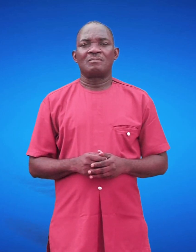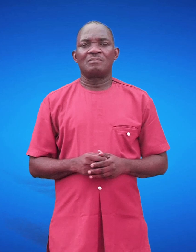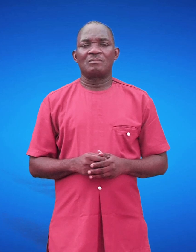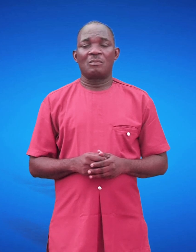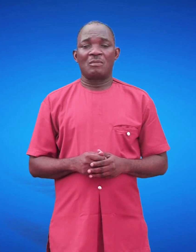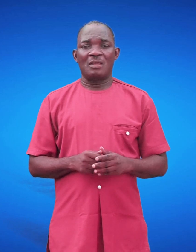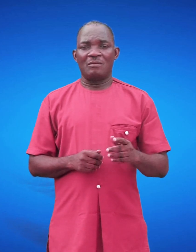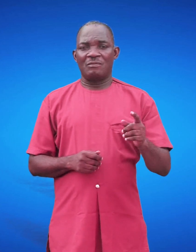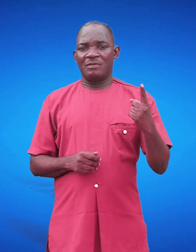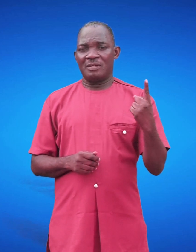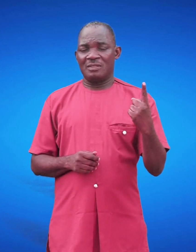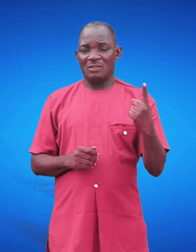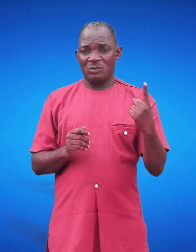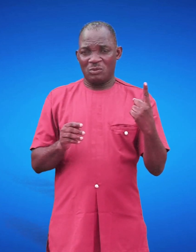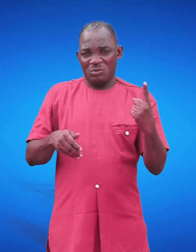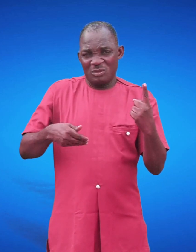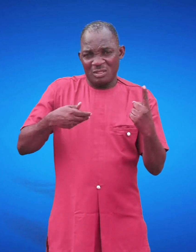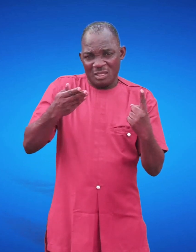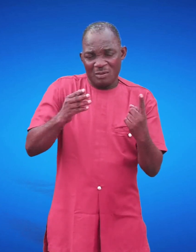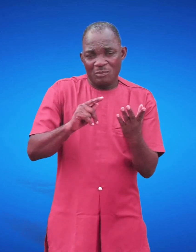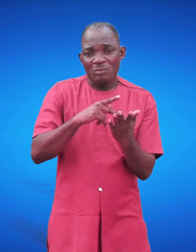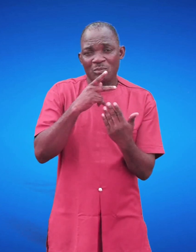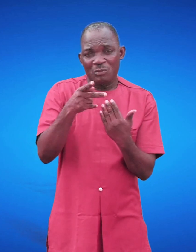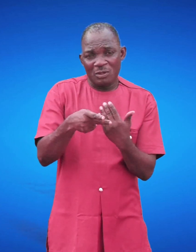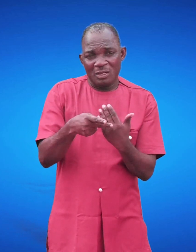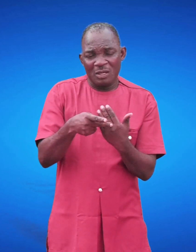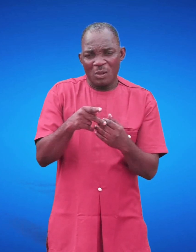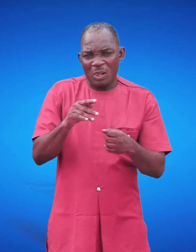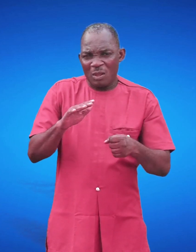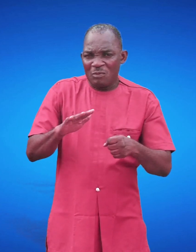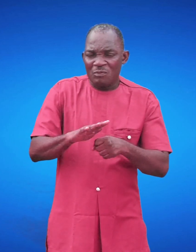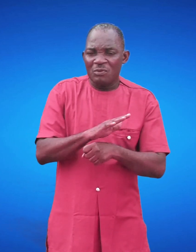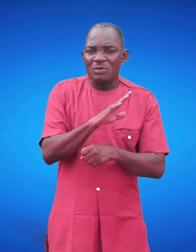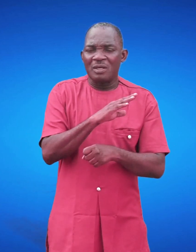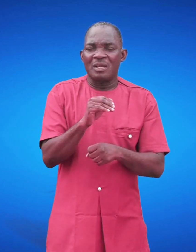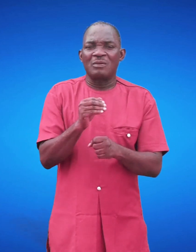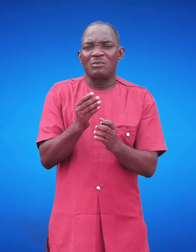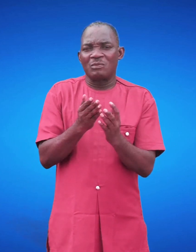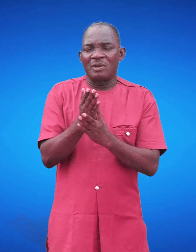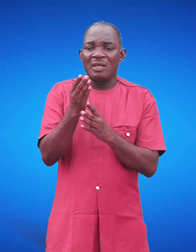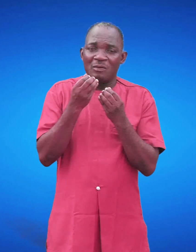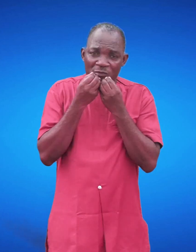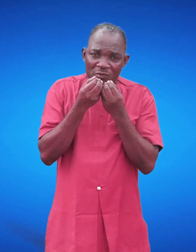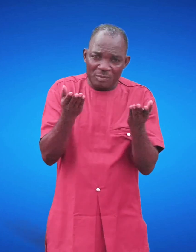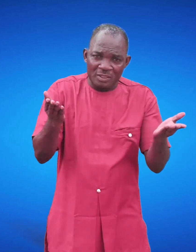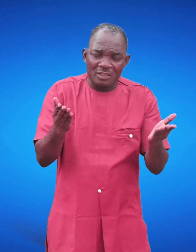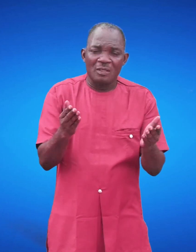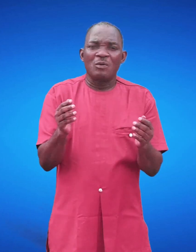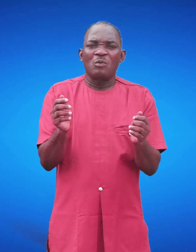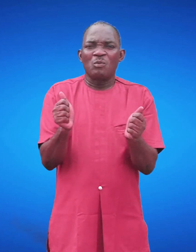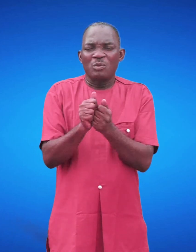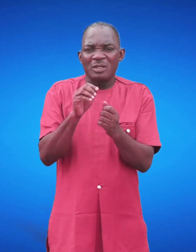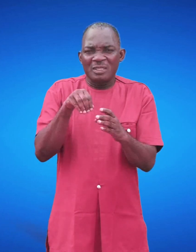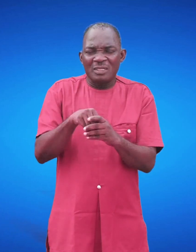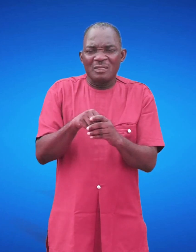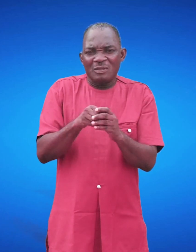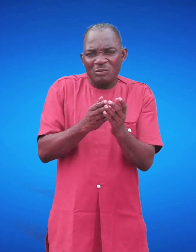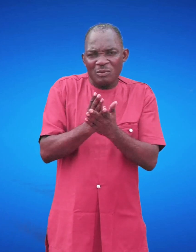1. Giving the program full and correct details within the time